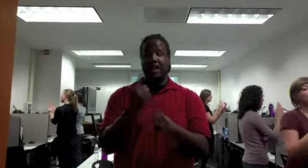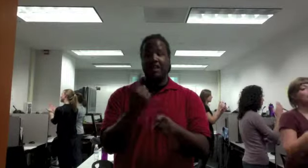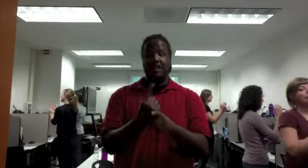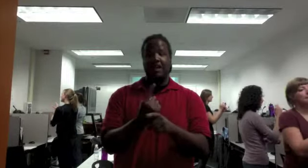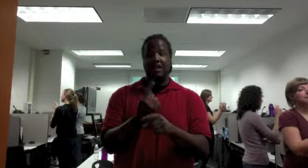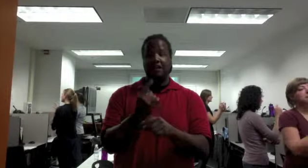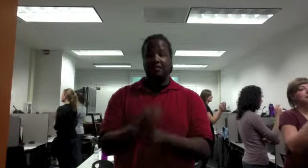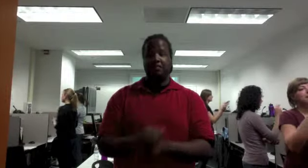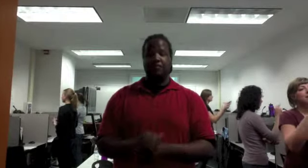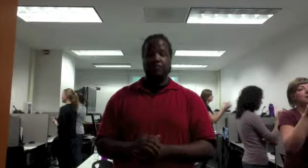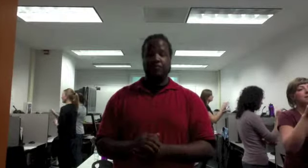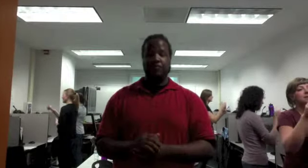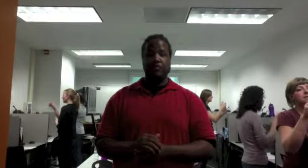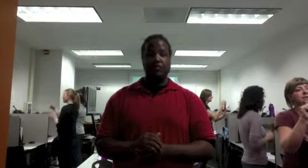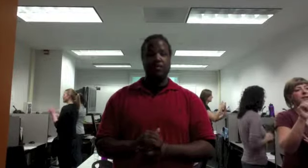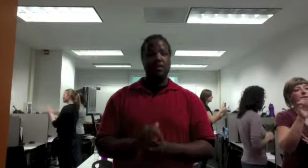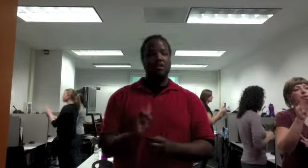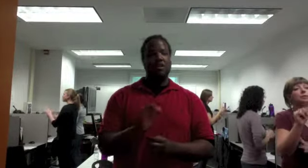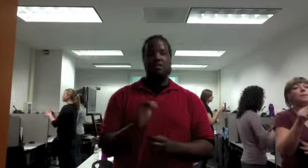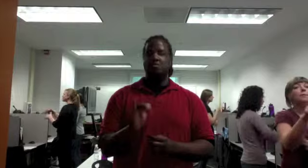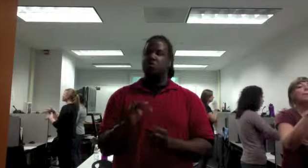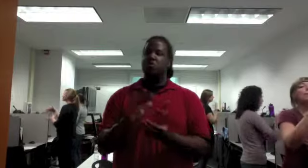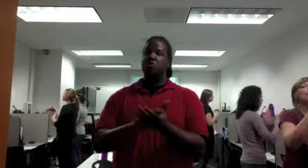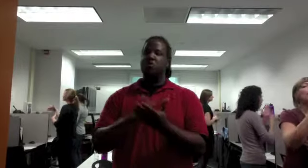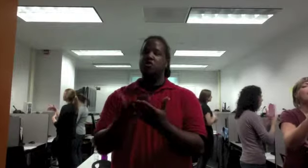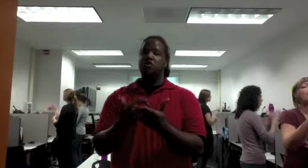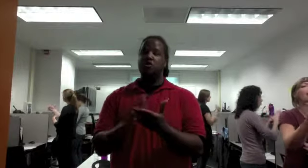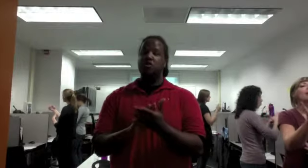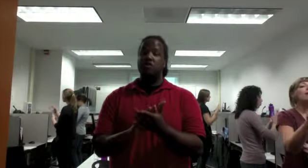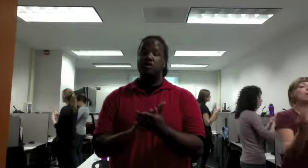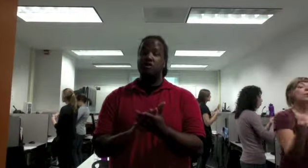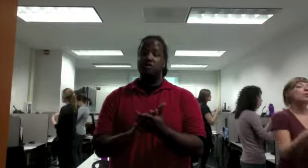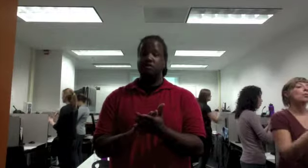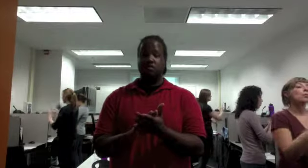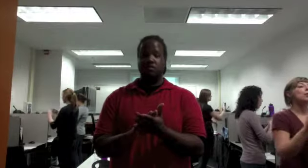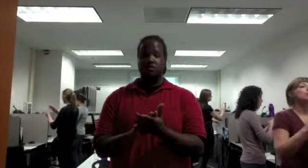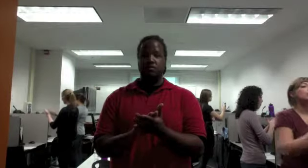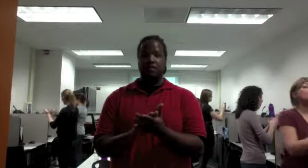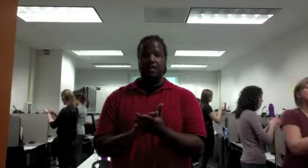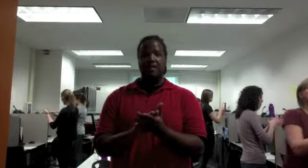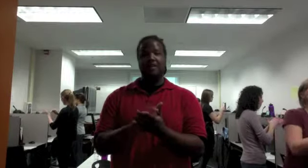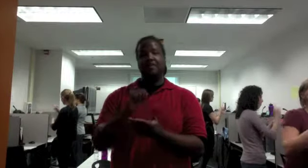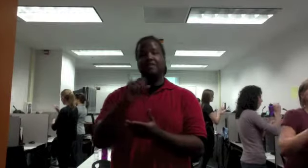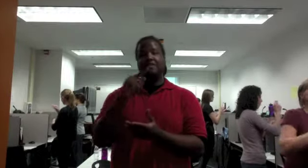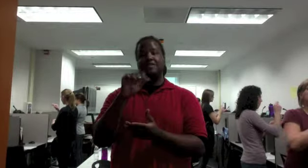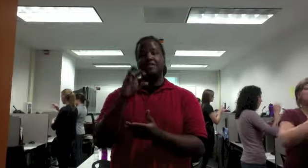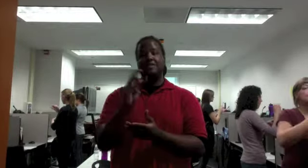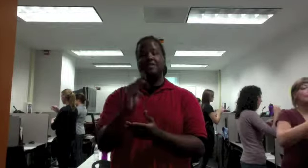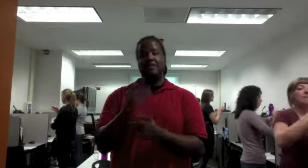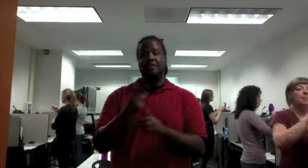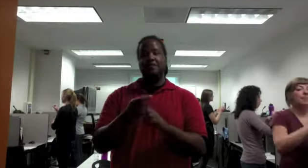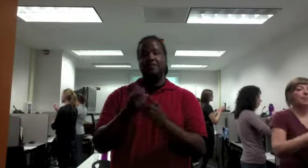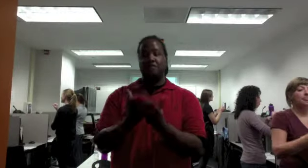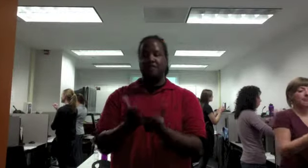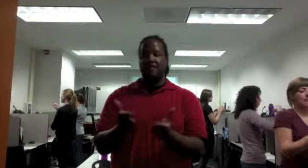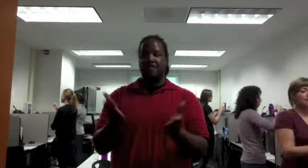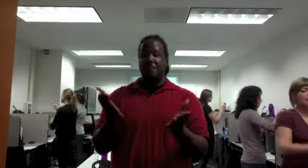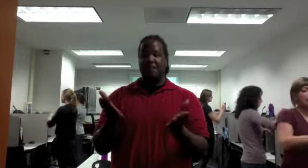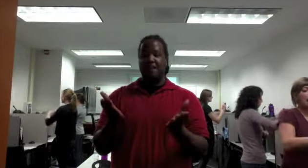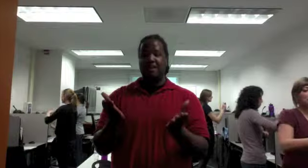one, right? Like when you're cooking and the steam from the pan hits the lid. Okay, that's one.